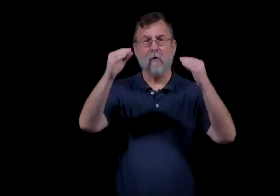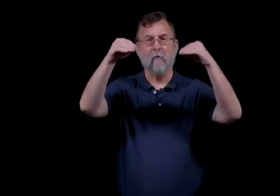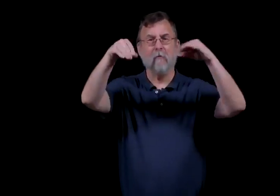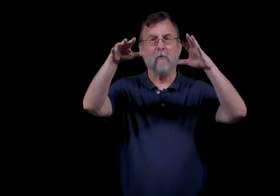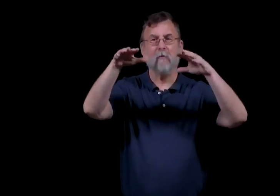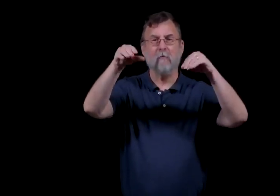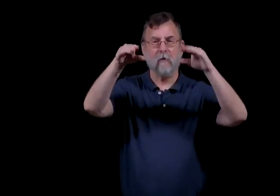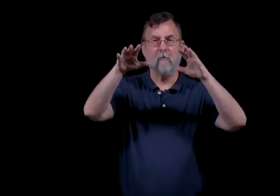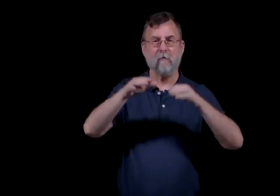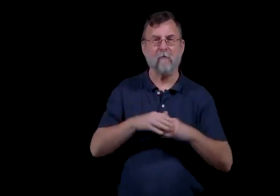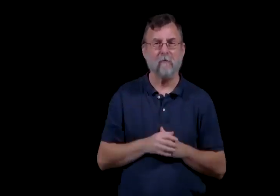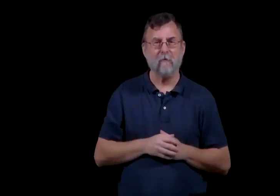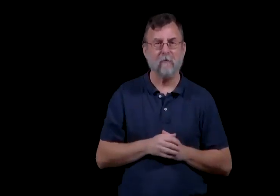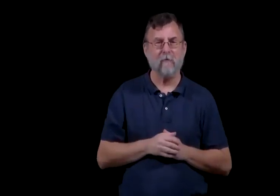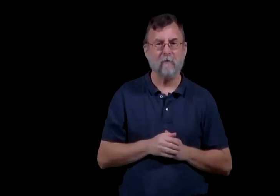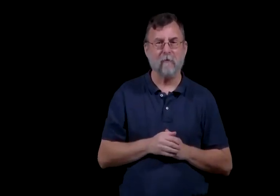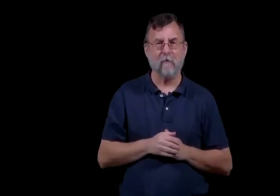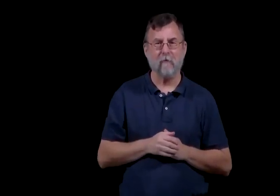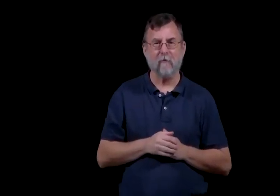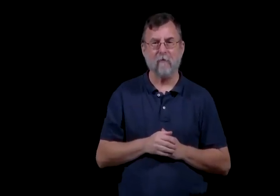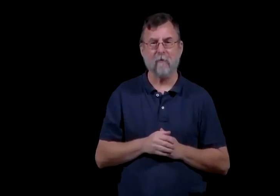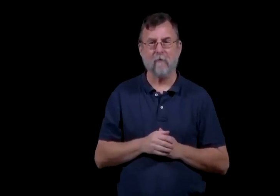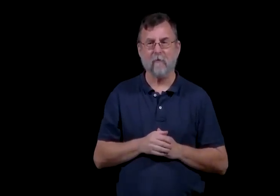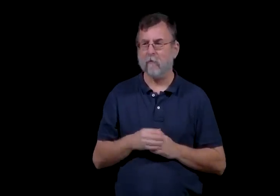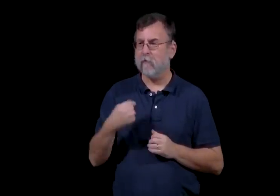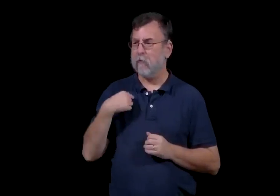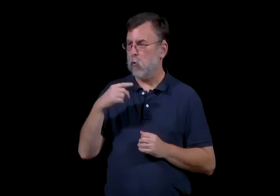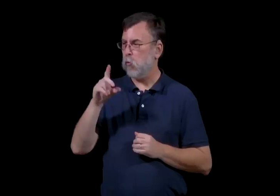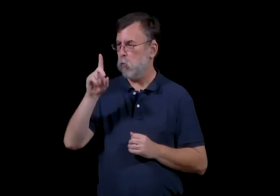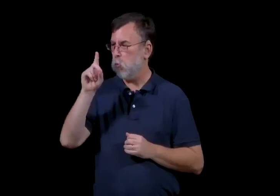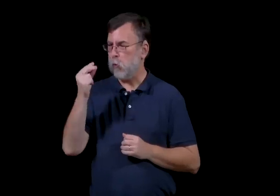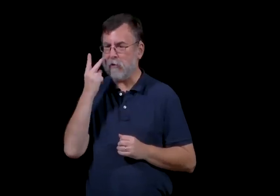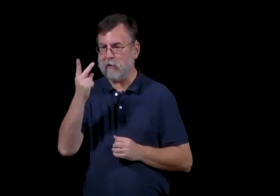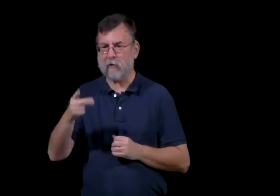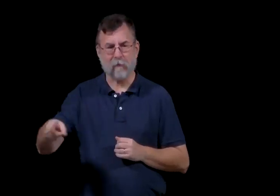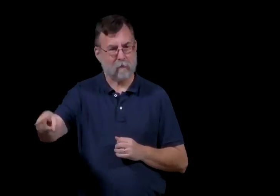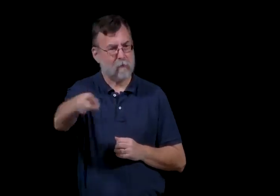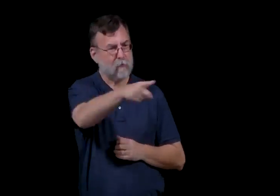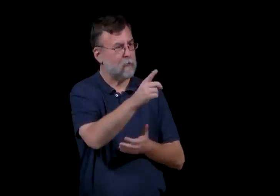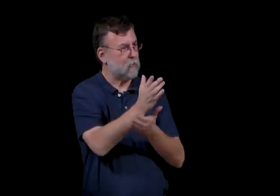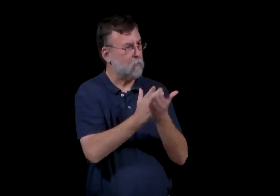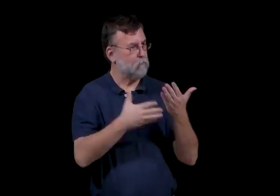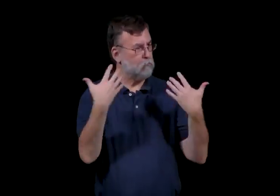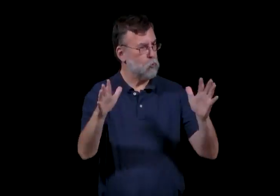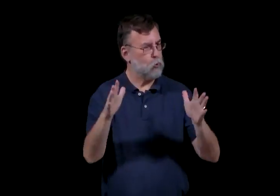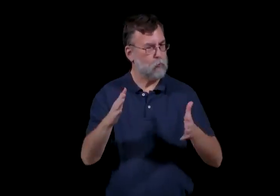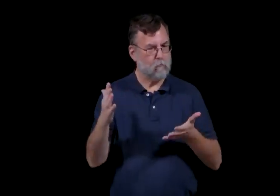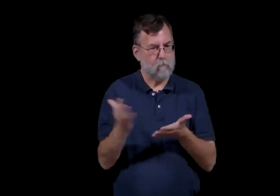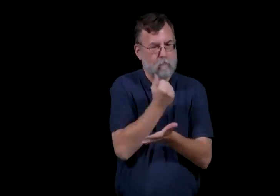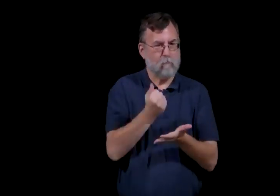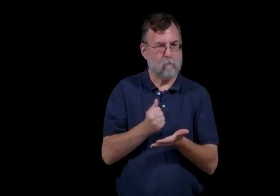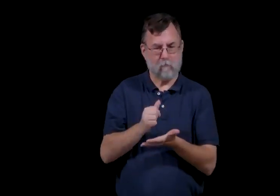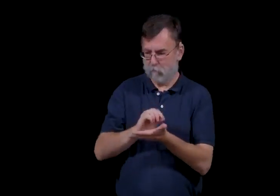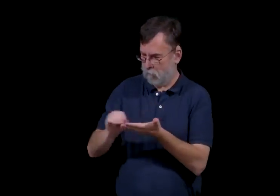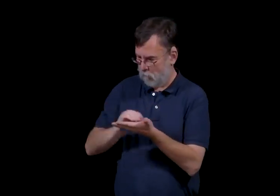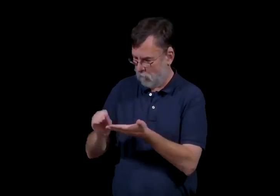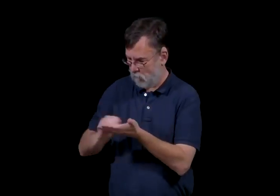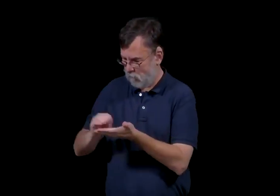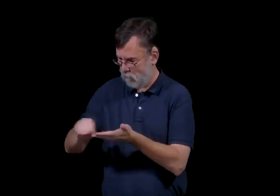Okay, now we can turn the lights up a bit so I can see everyone at church here this morning,